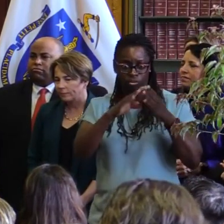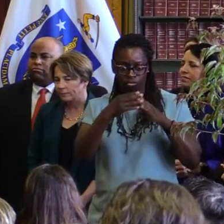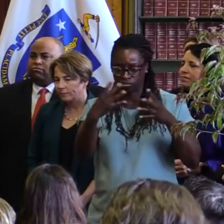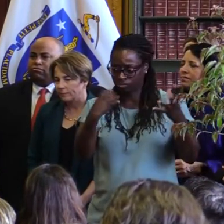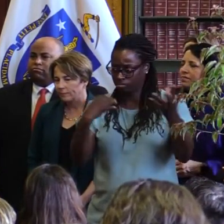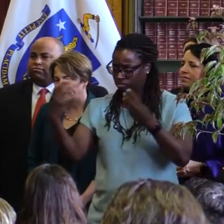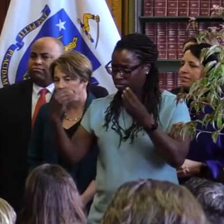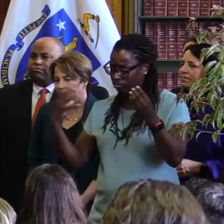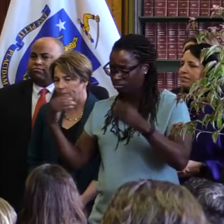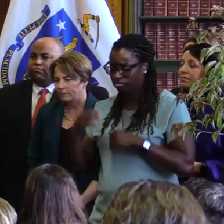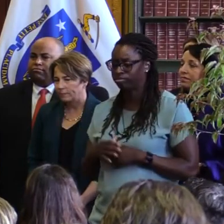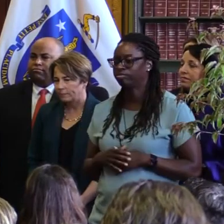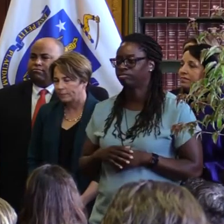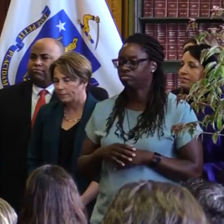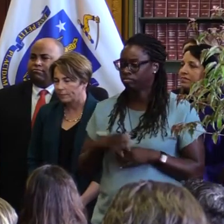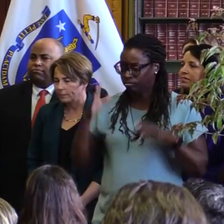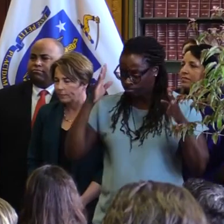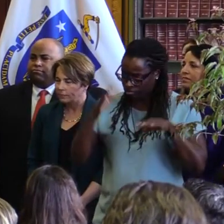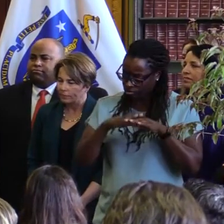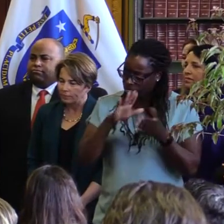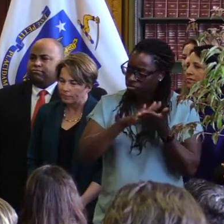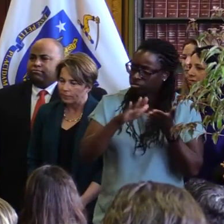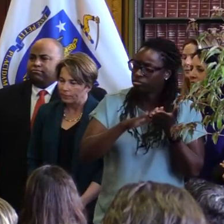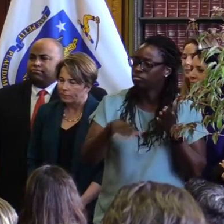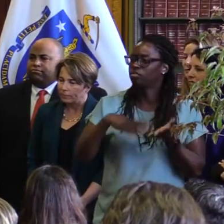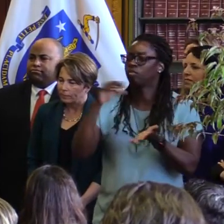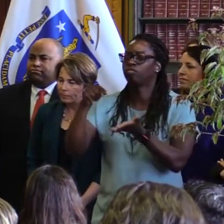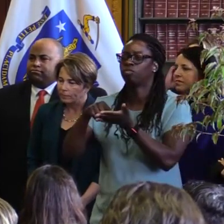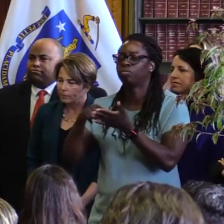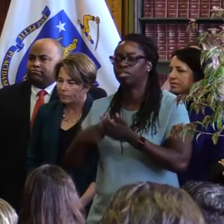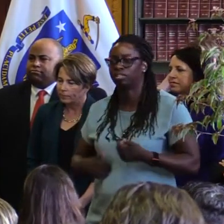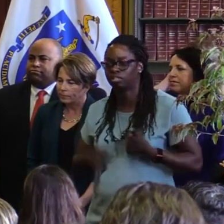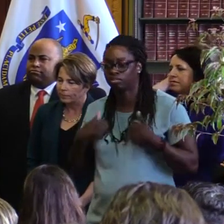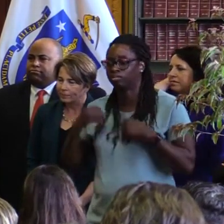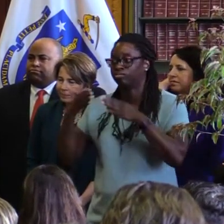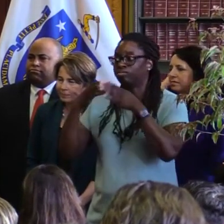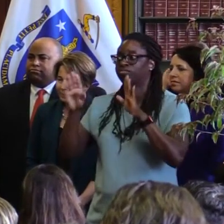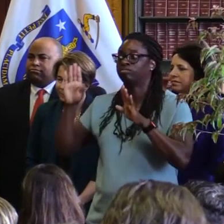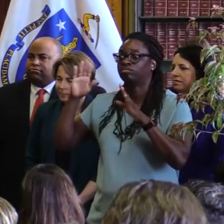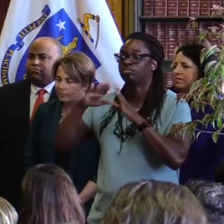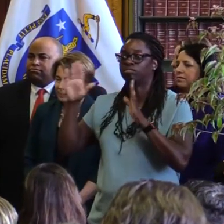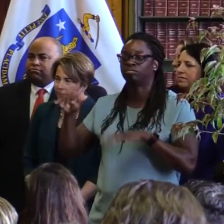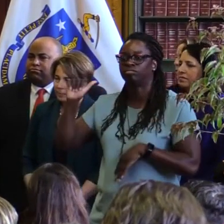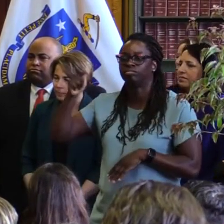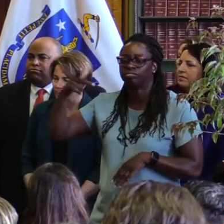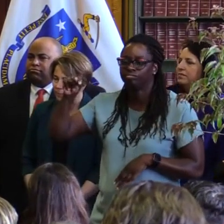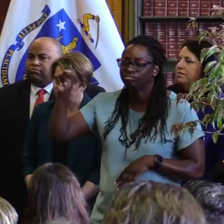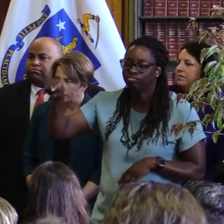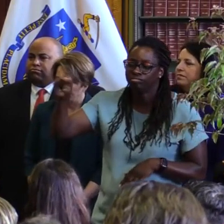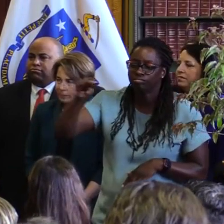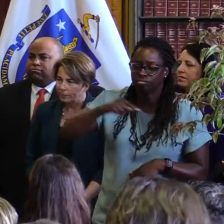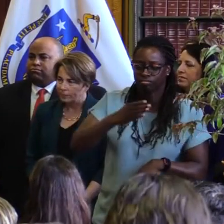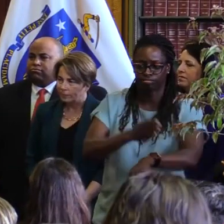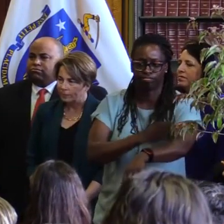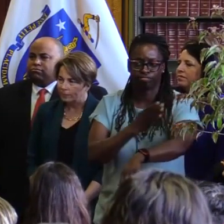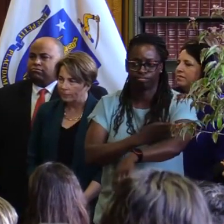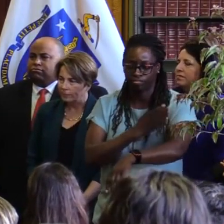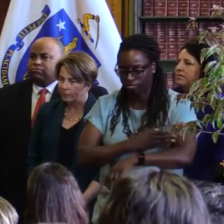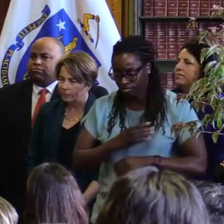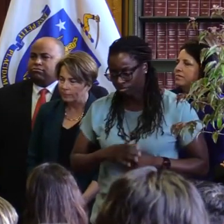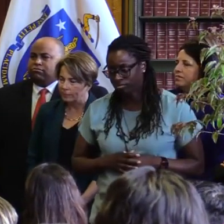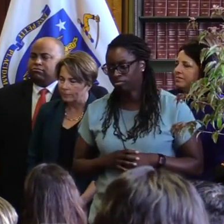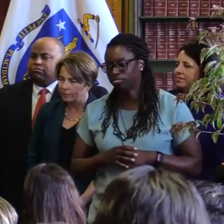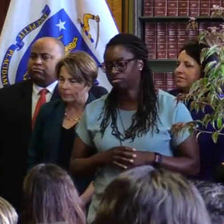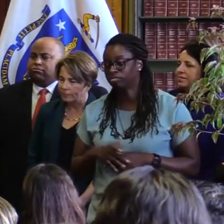especially affordable housing and public housing in Boston. We have a local program funded through our federal